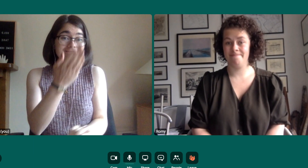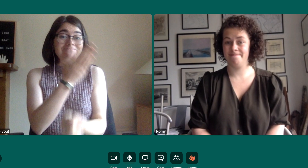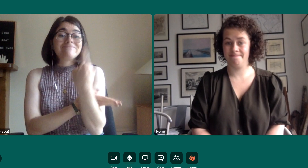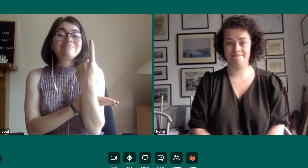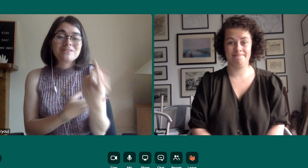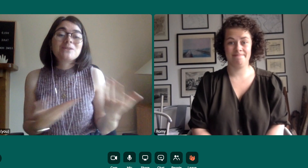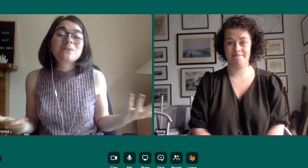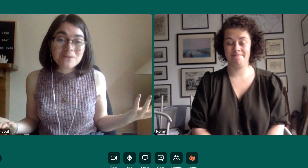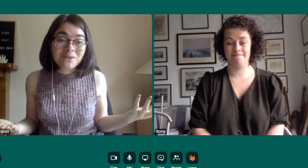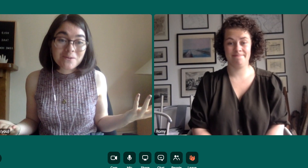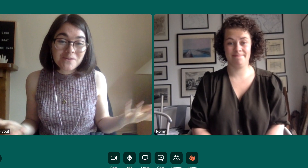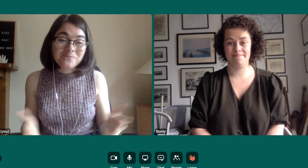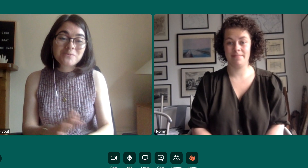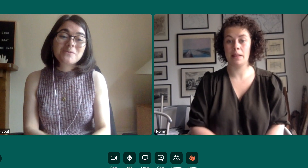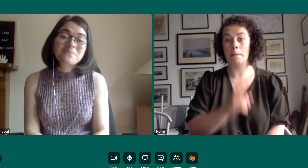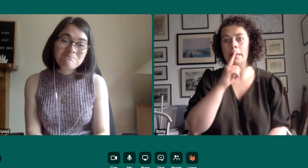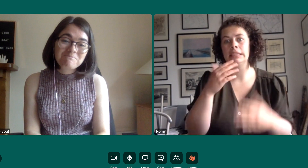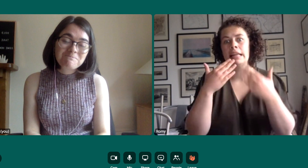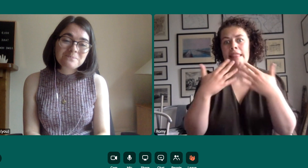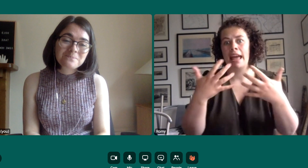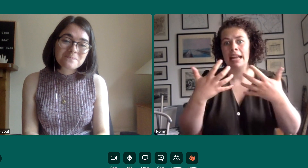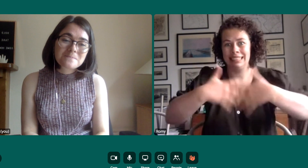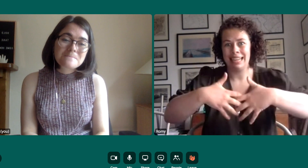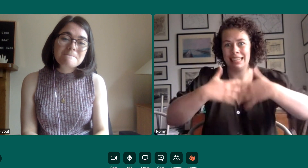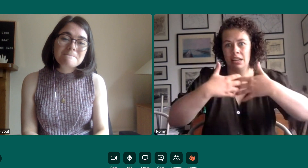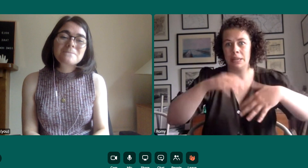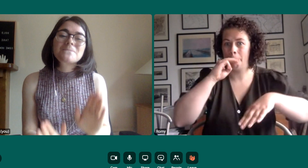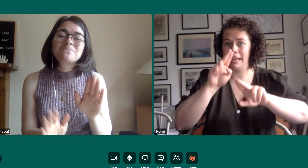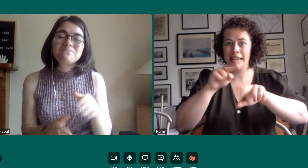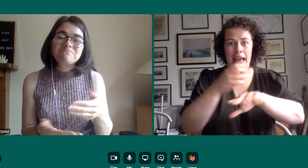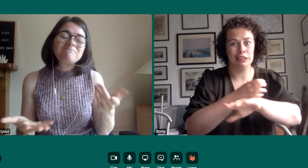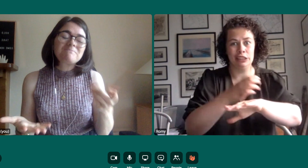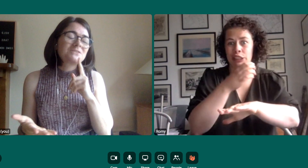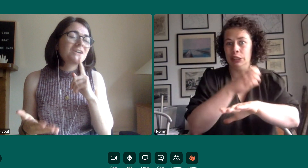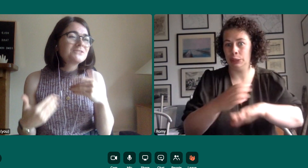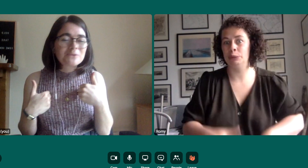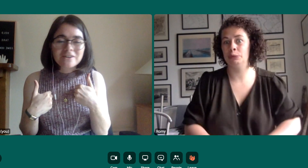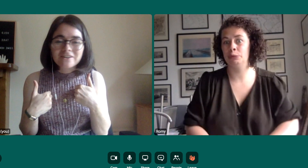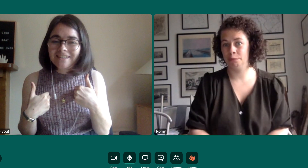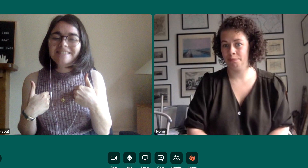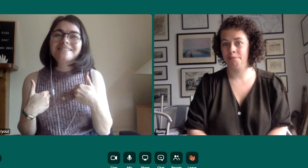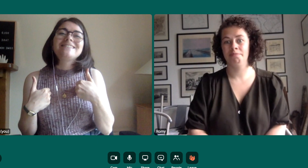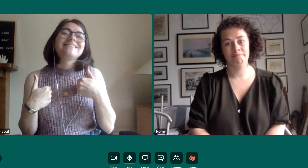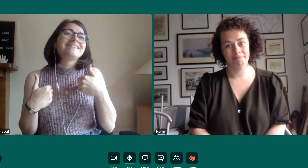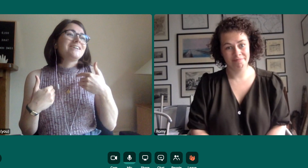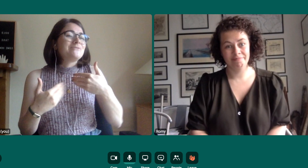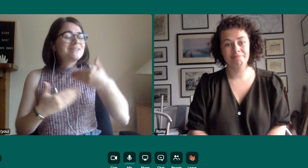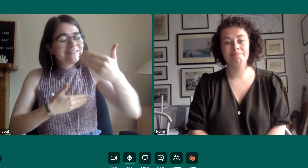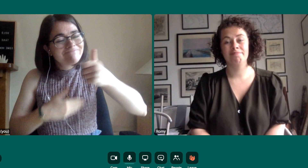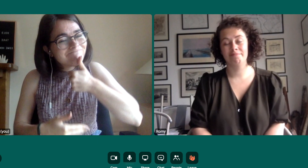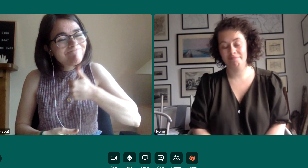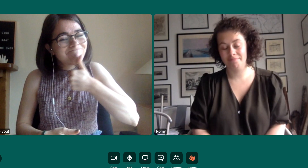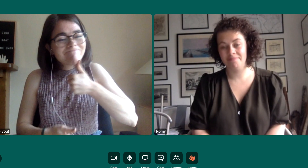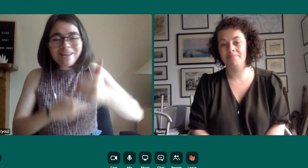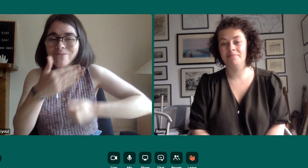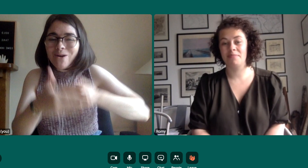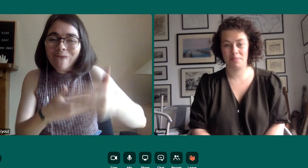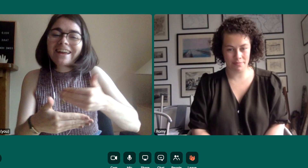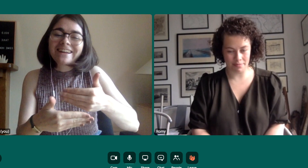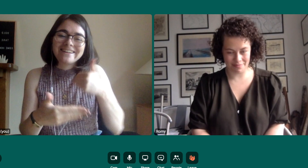The wonders of technology that we can carry on and still be... We carried on, we rebuilt, we are now